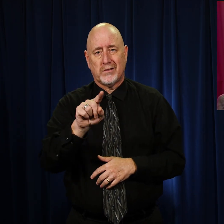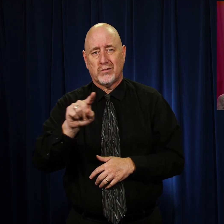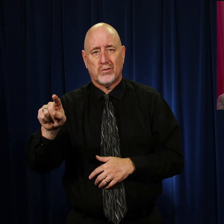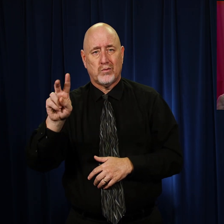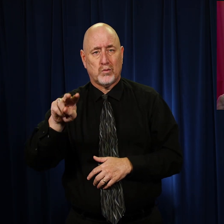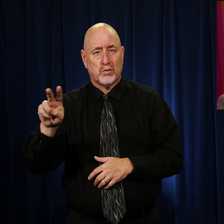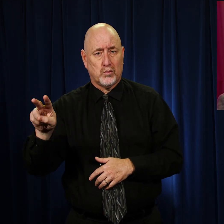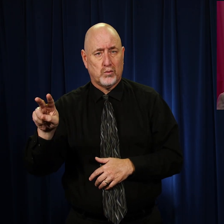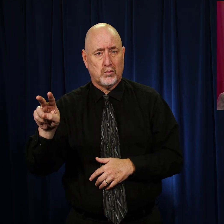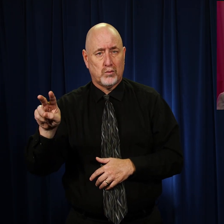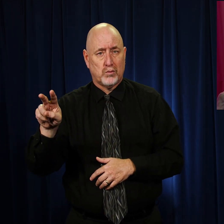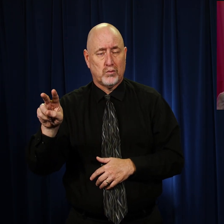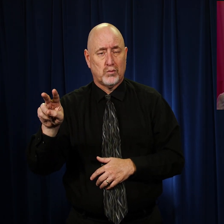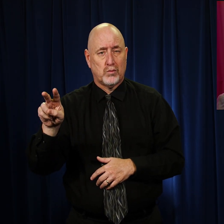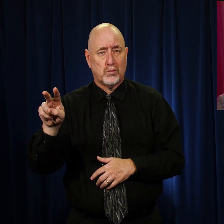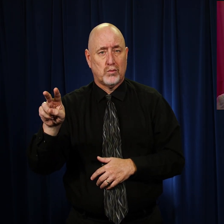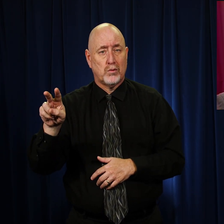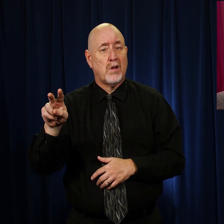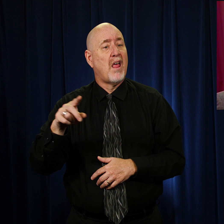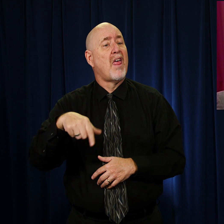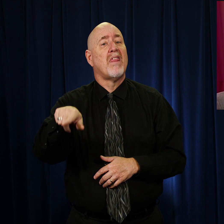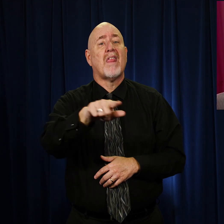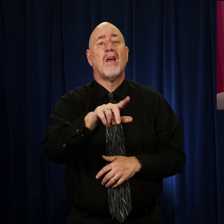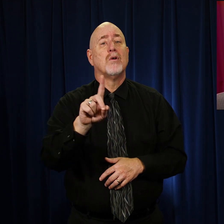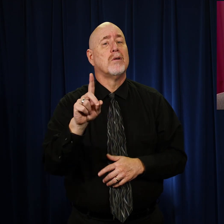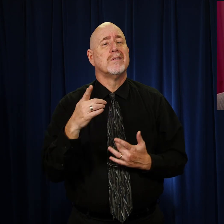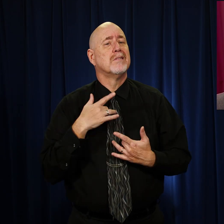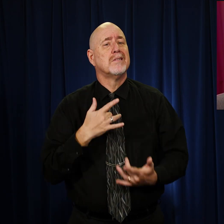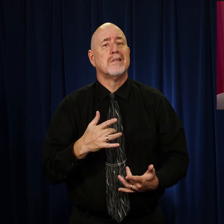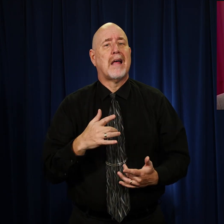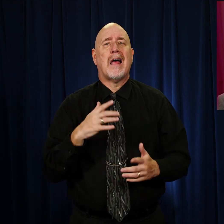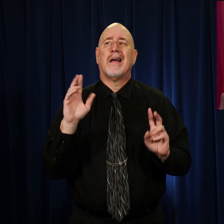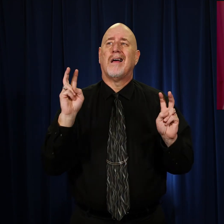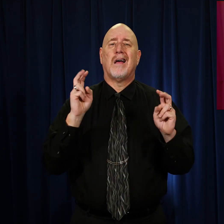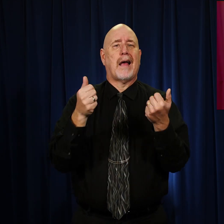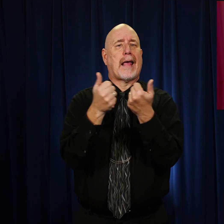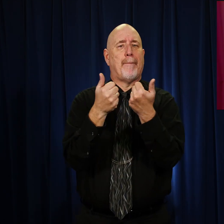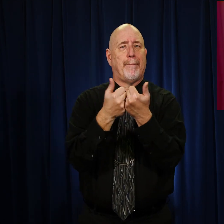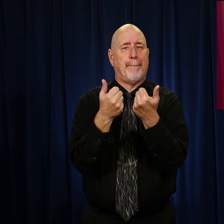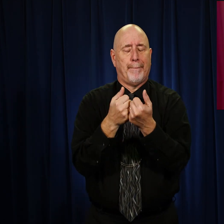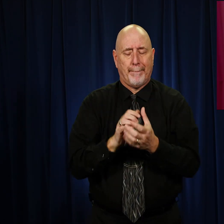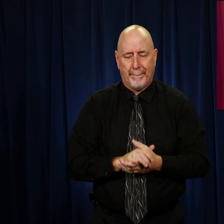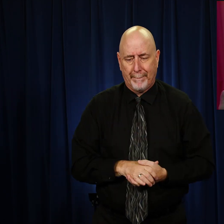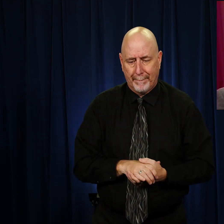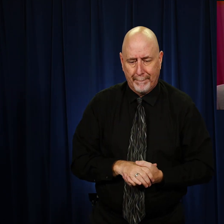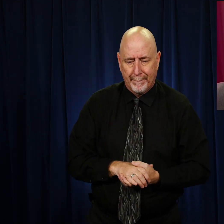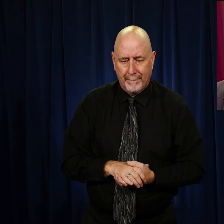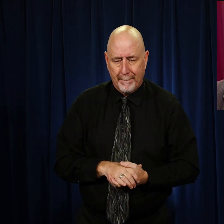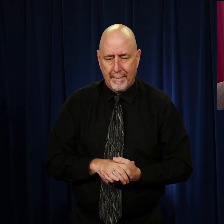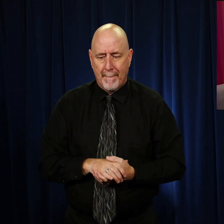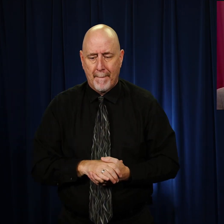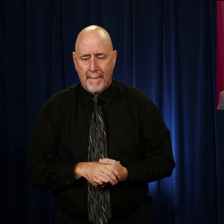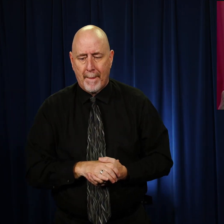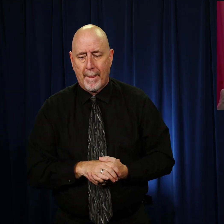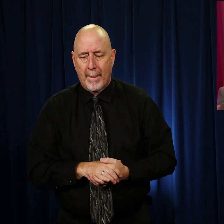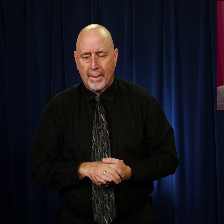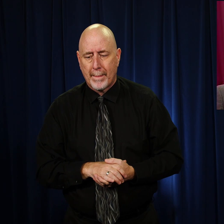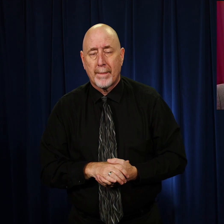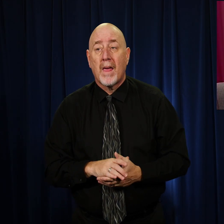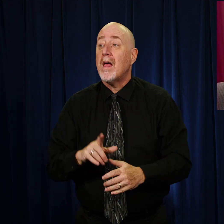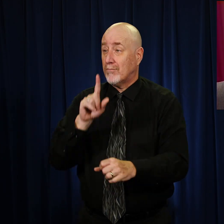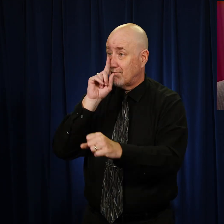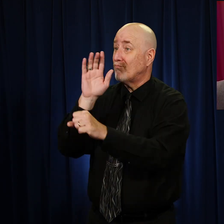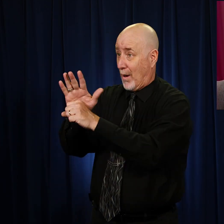through 22. Because what they were doing is that they kind of had a game where a person would make